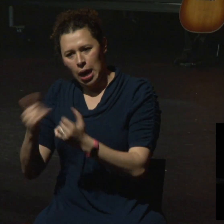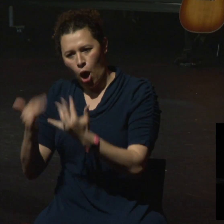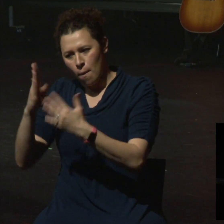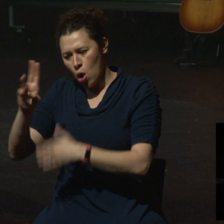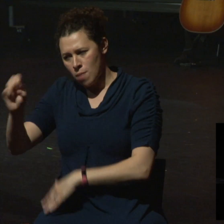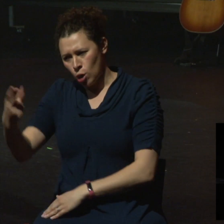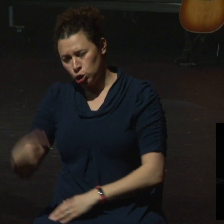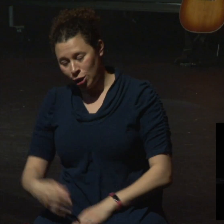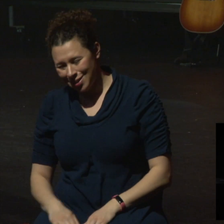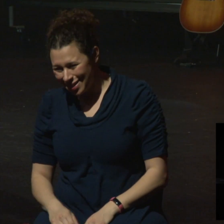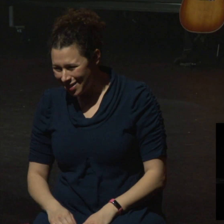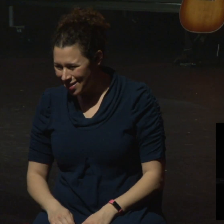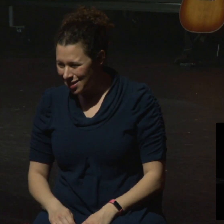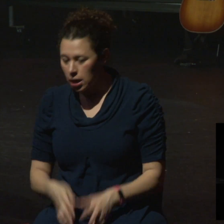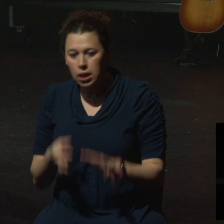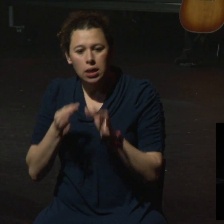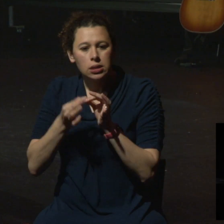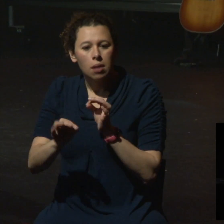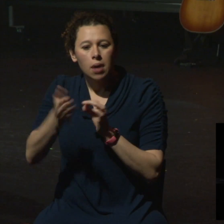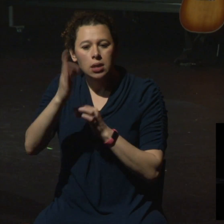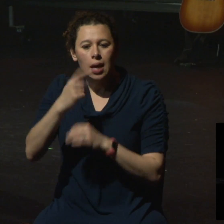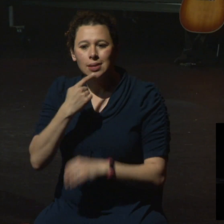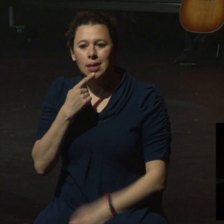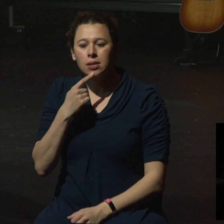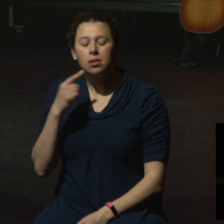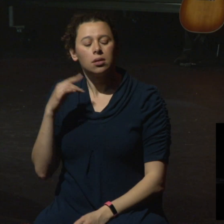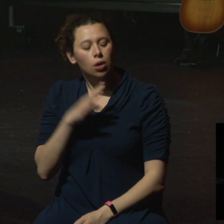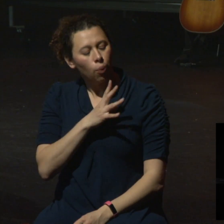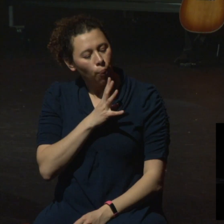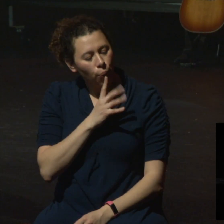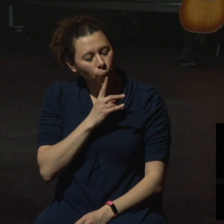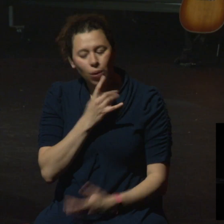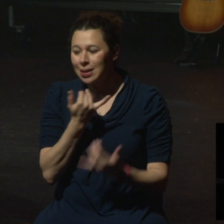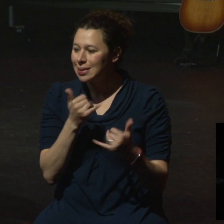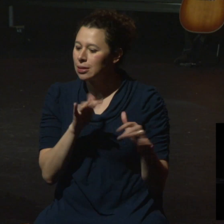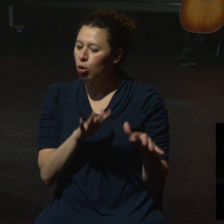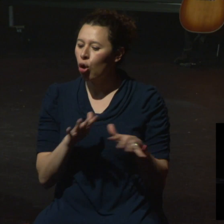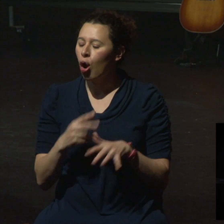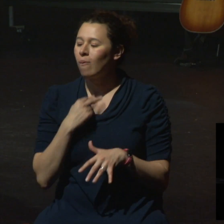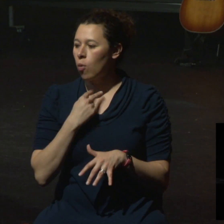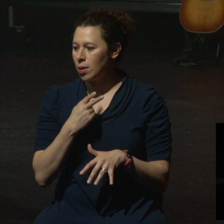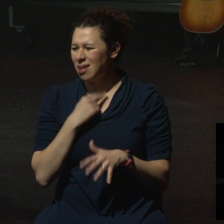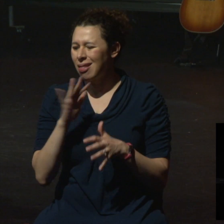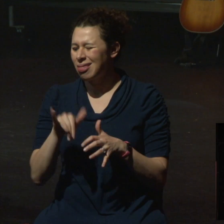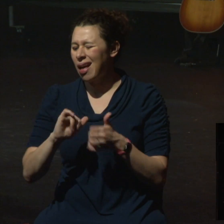do is simply speak to me. Still, calm voice. That's how he speaks to me.